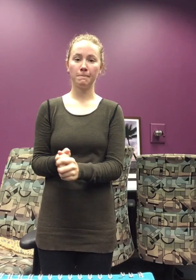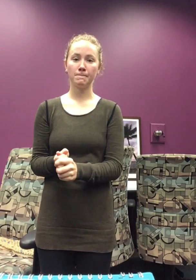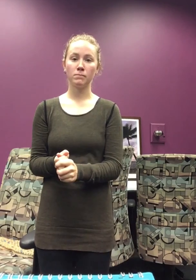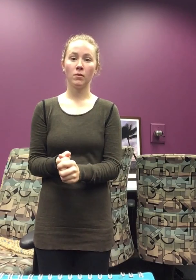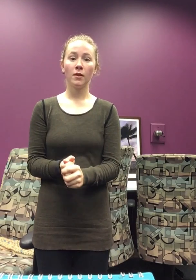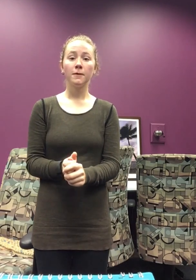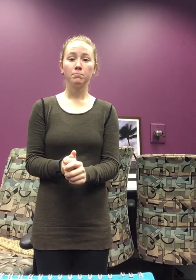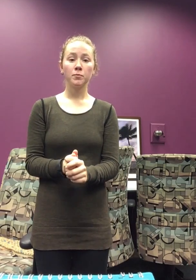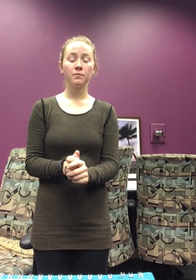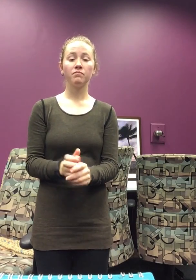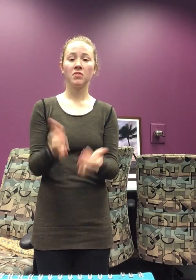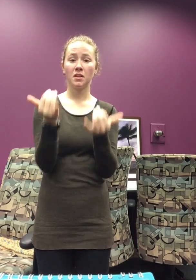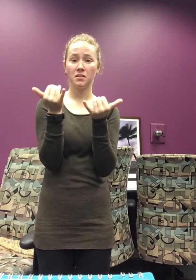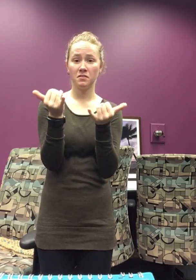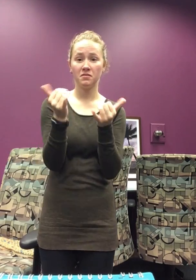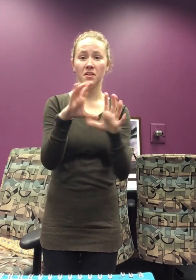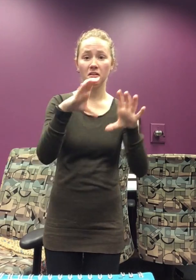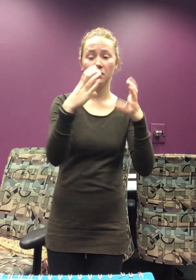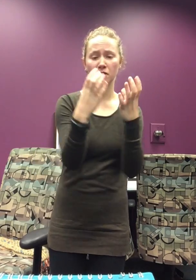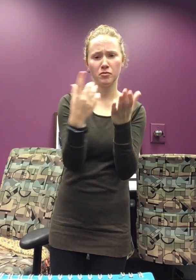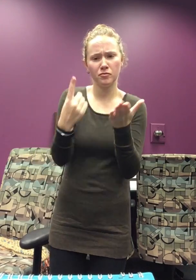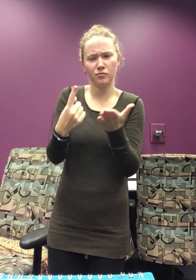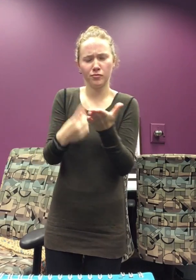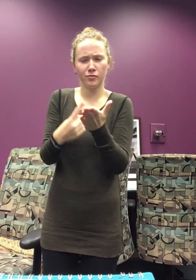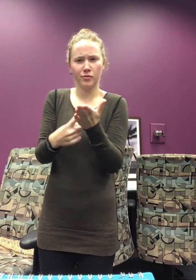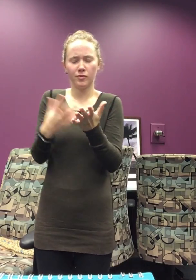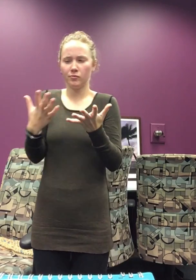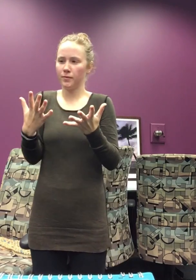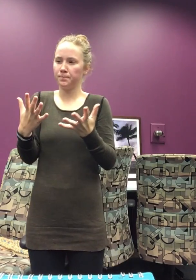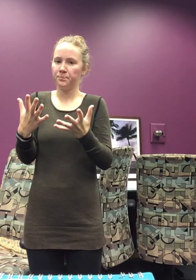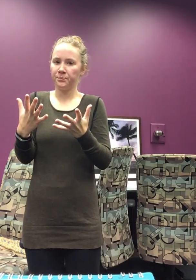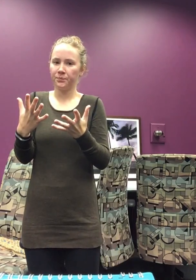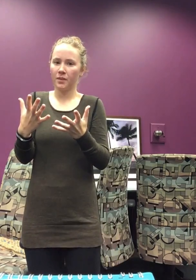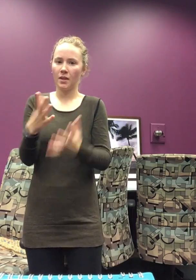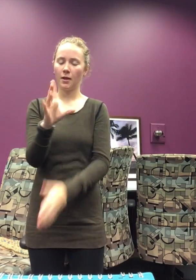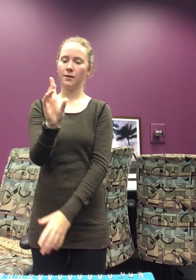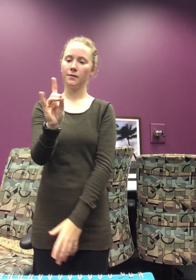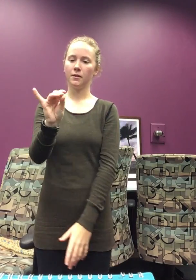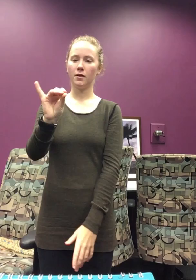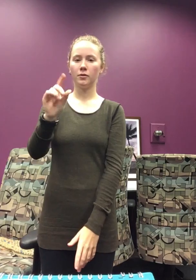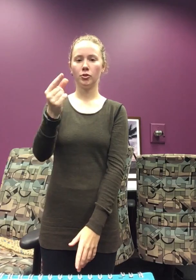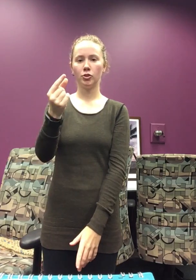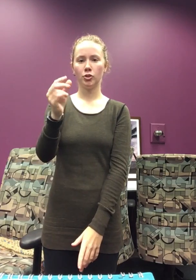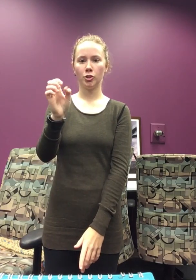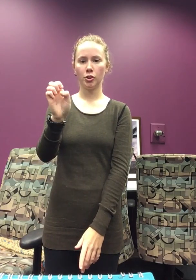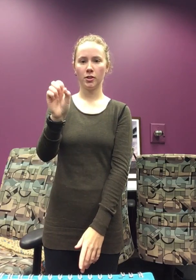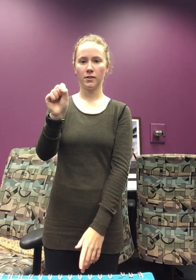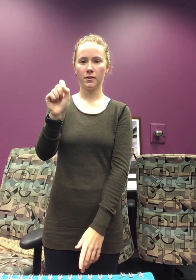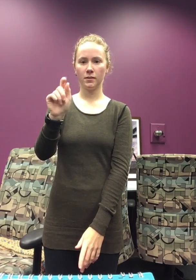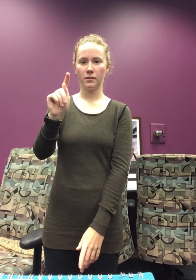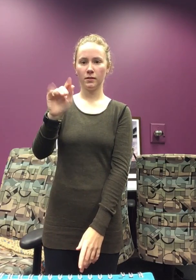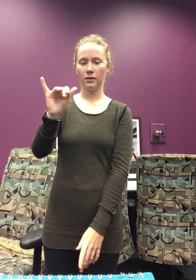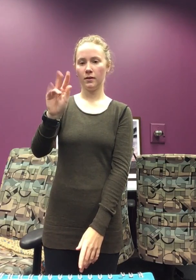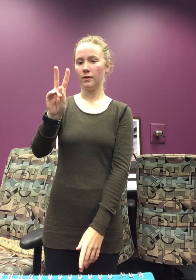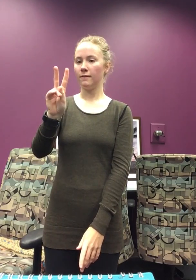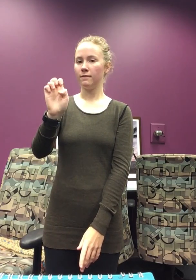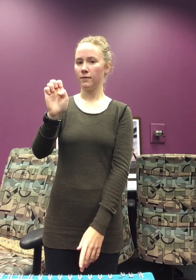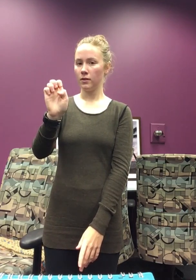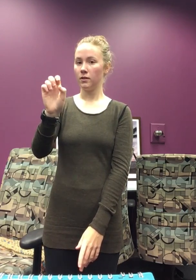system. And you know, we just had lunch and we're sitting here, and our bodies are actually doing the things that we're going to talk about right